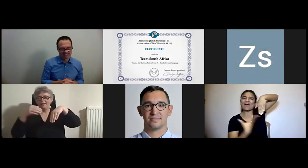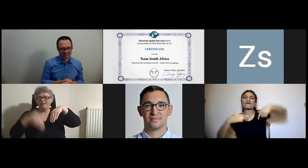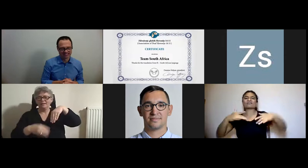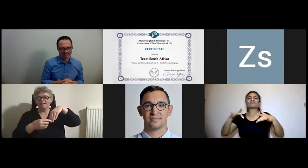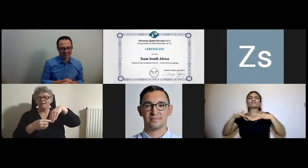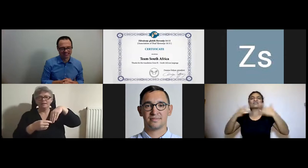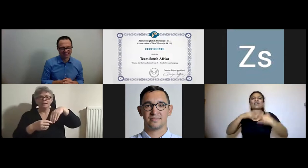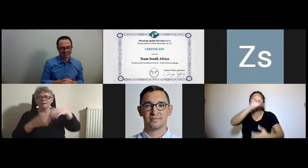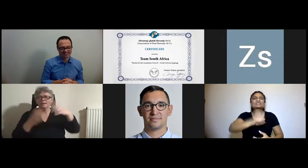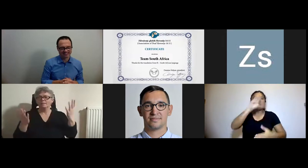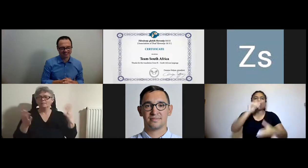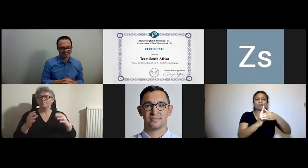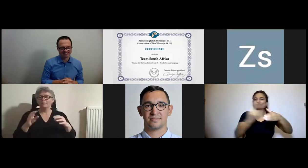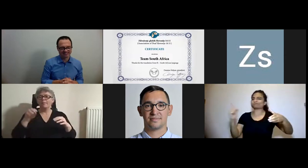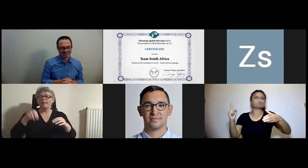Oh, South Africa. Oh, now I see.